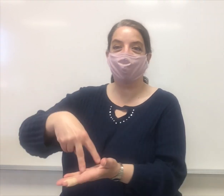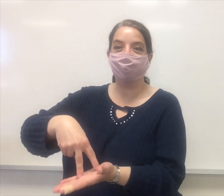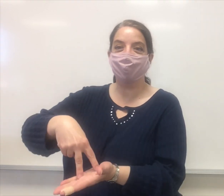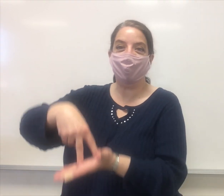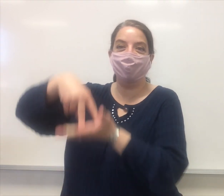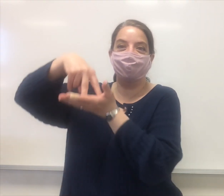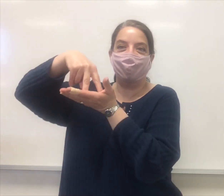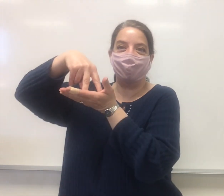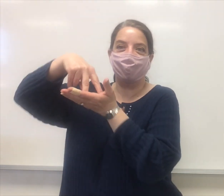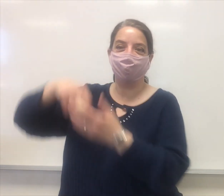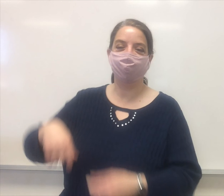an elevator.